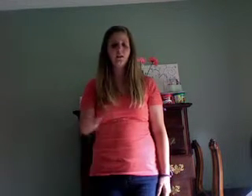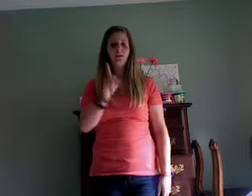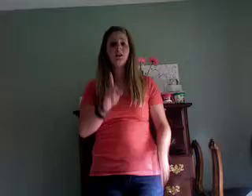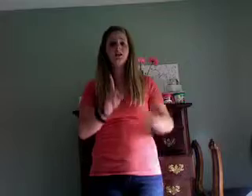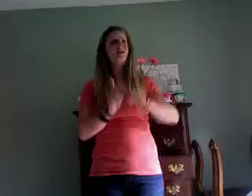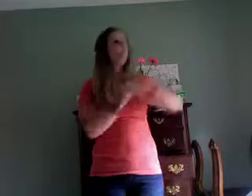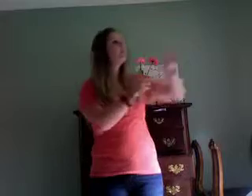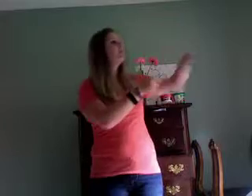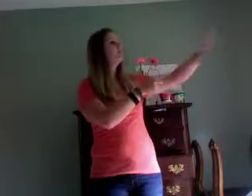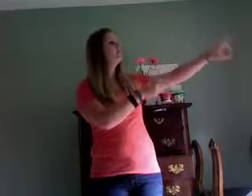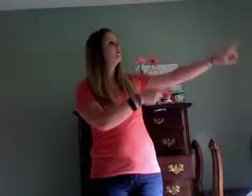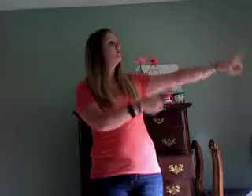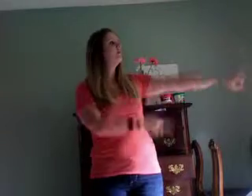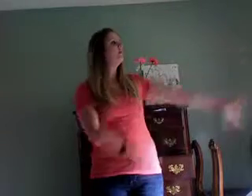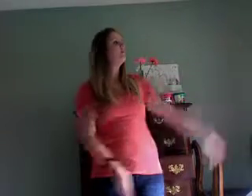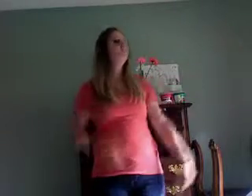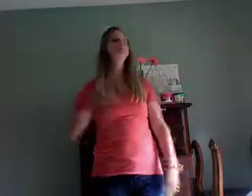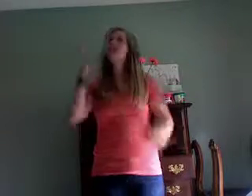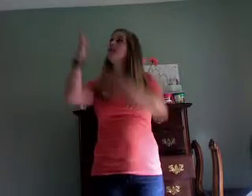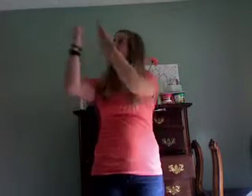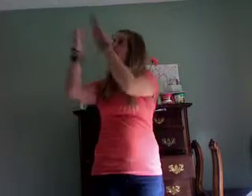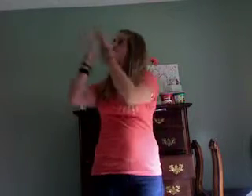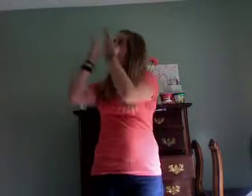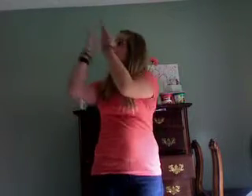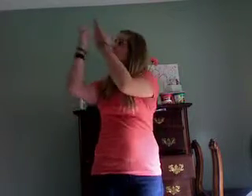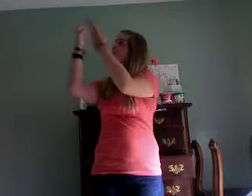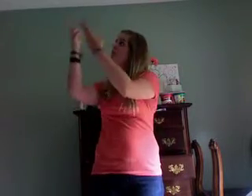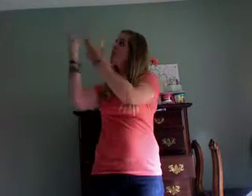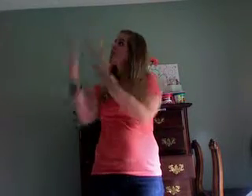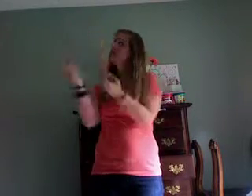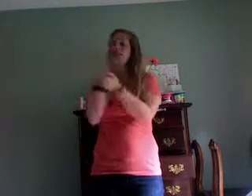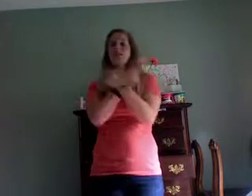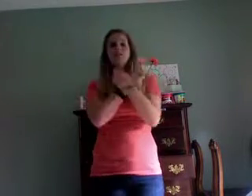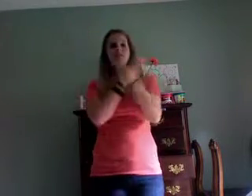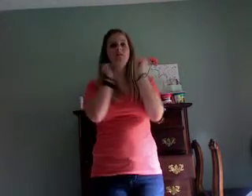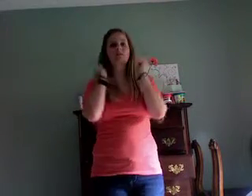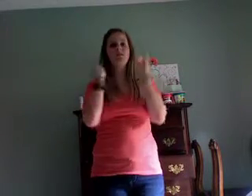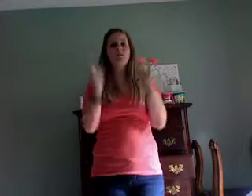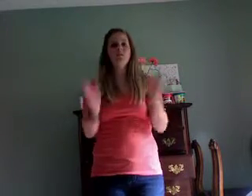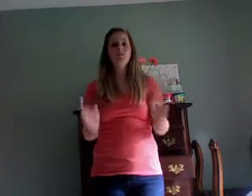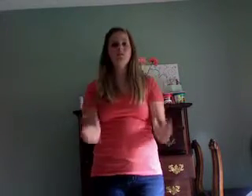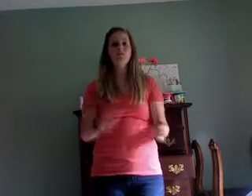There he goes, the hero, the savior to the